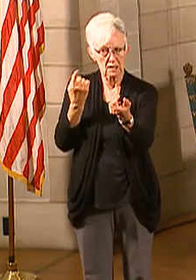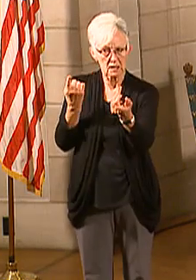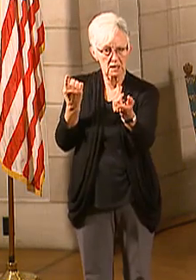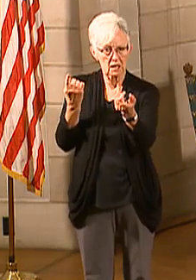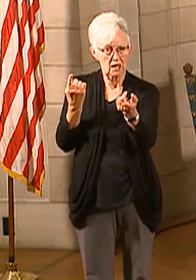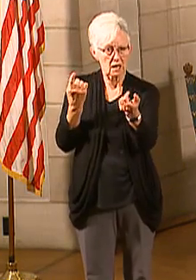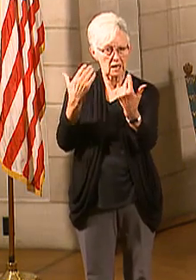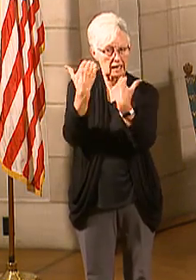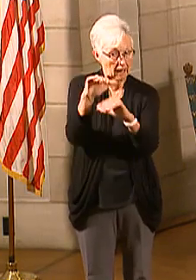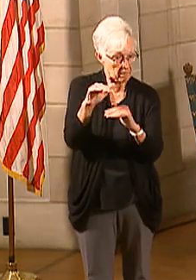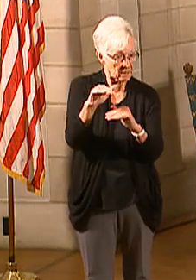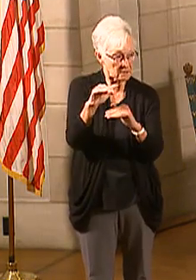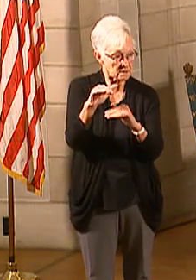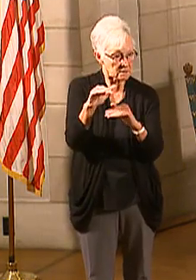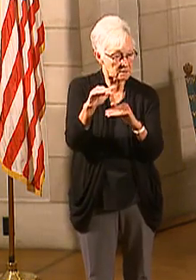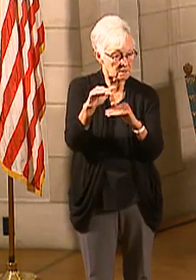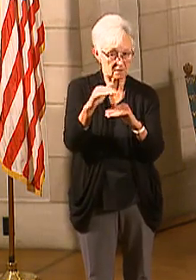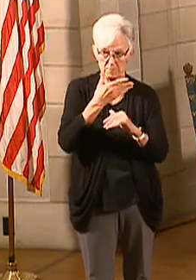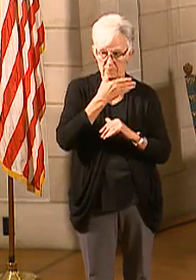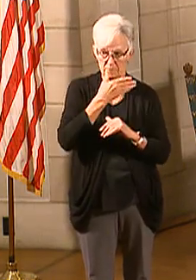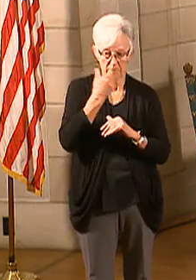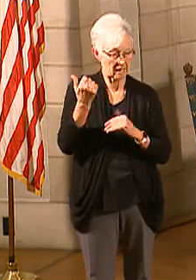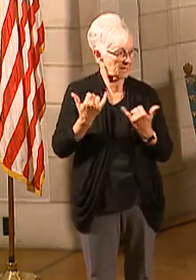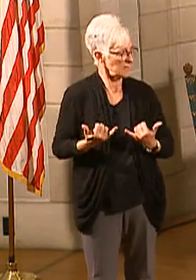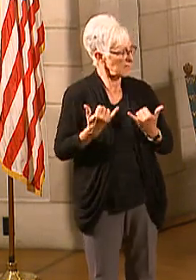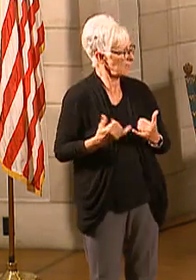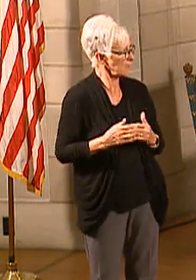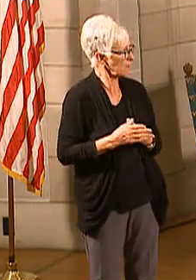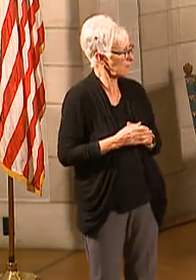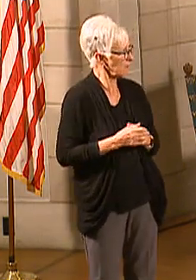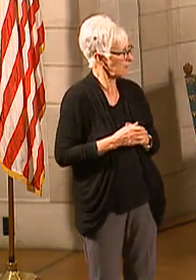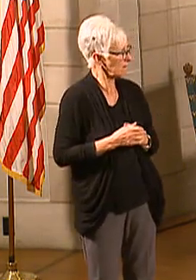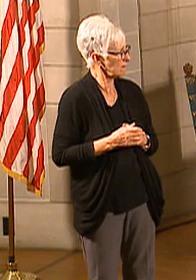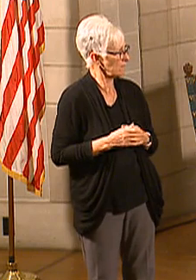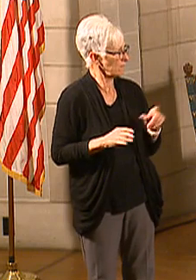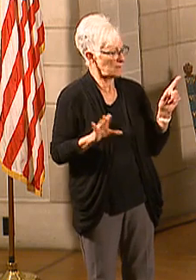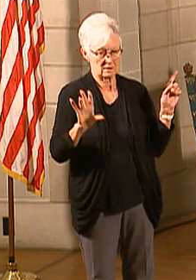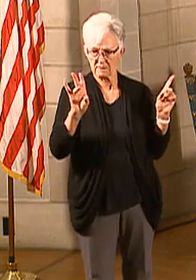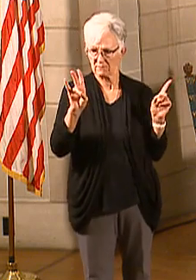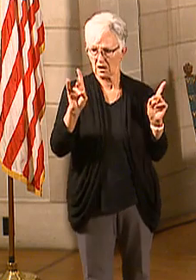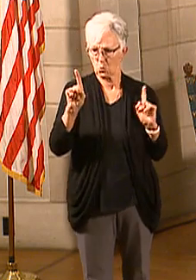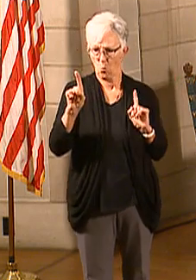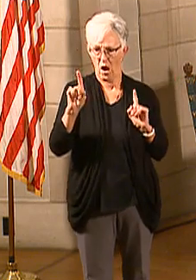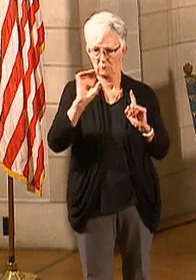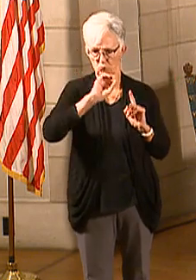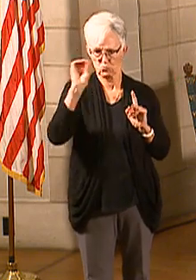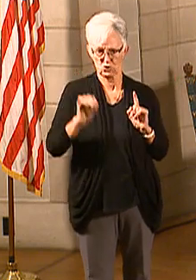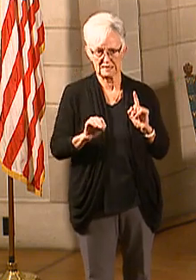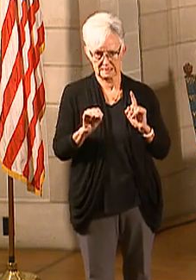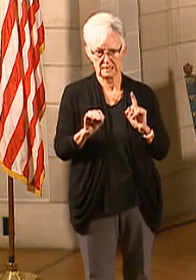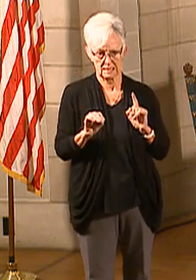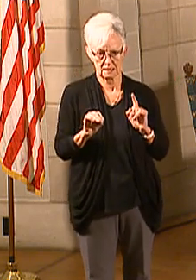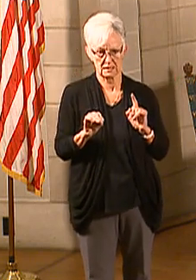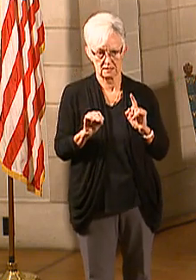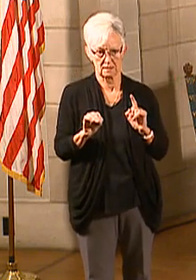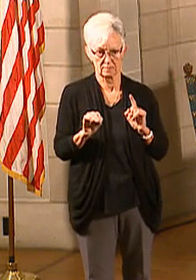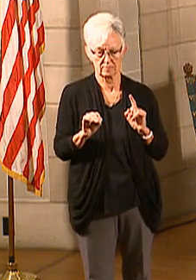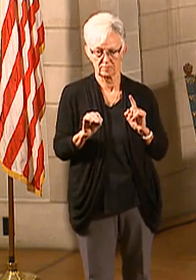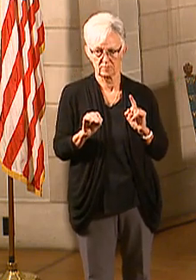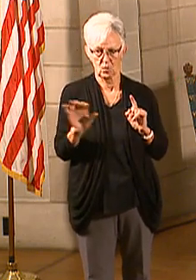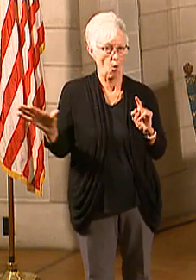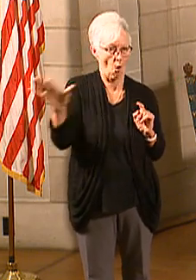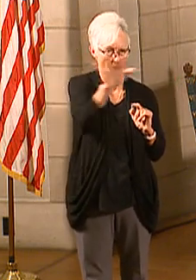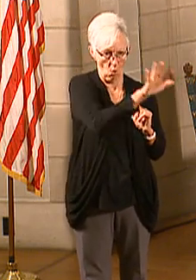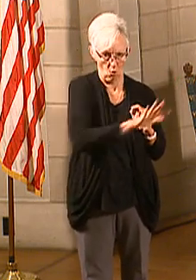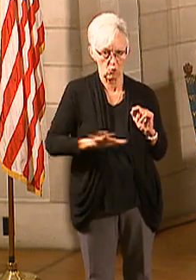non-compliance? So the exact number for caseload compliance is 71% across the state. What you'll